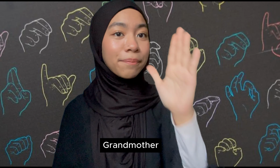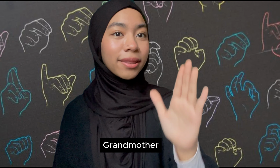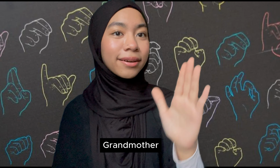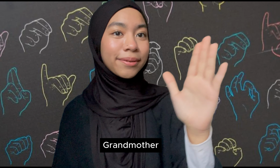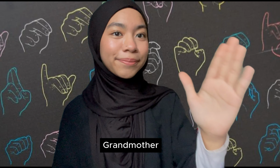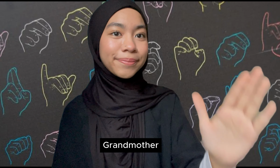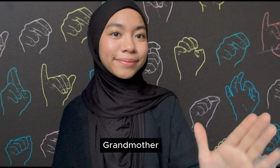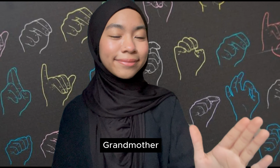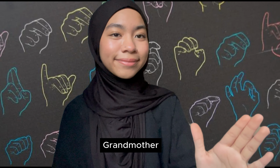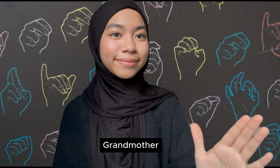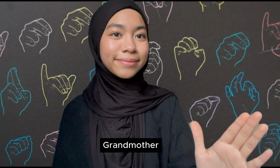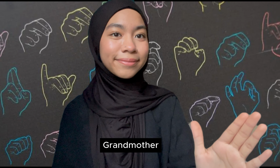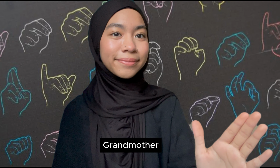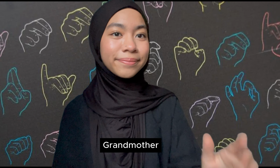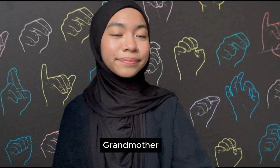Grandmother.